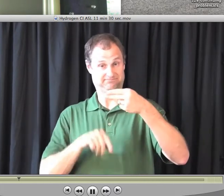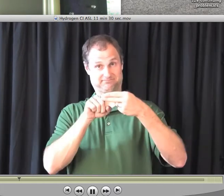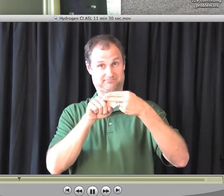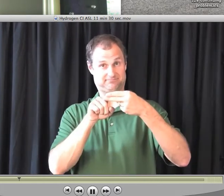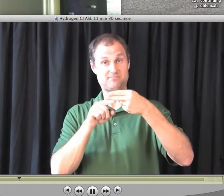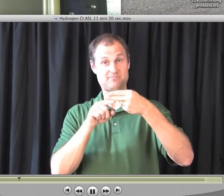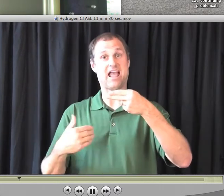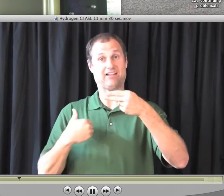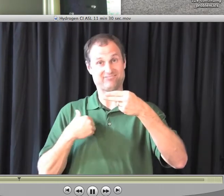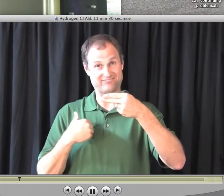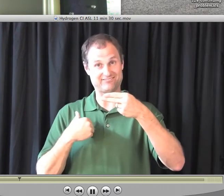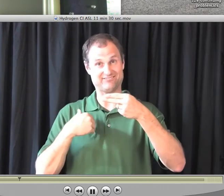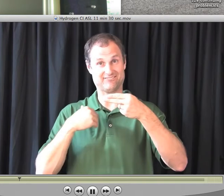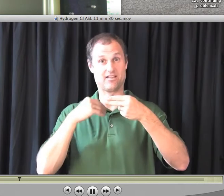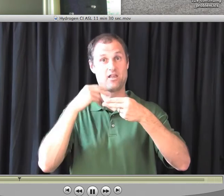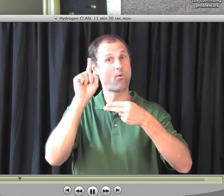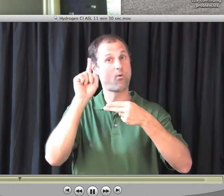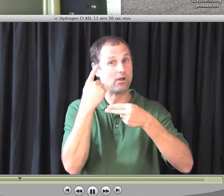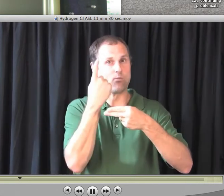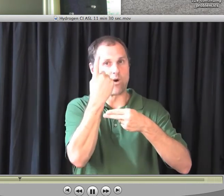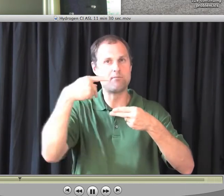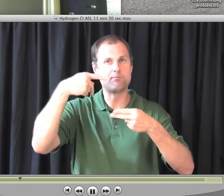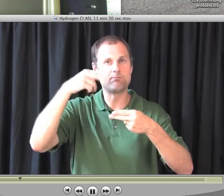water everywhere.